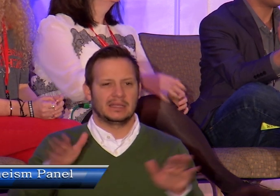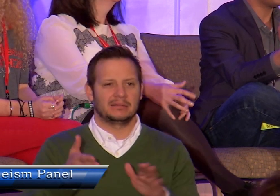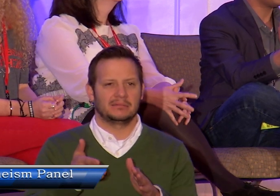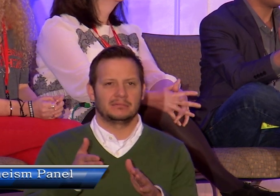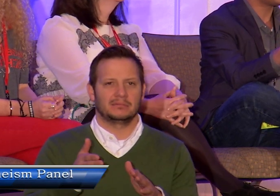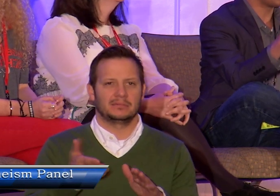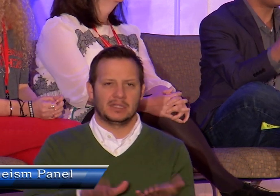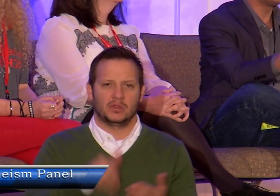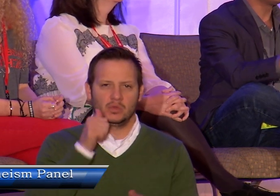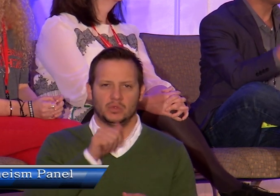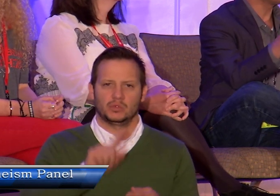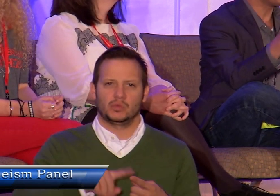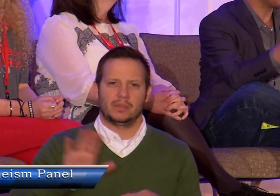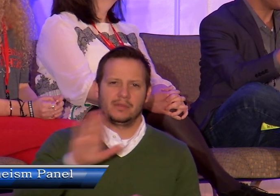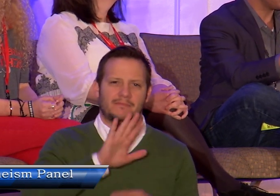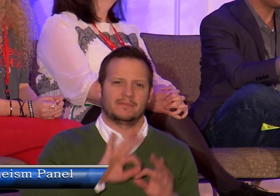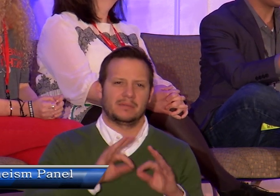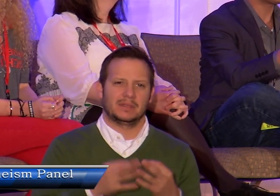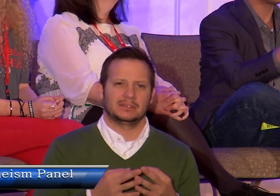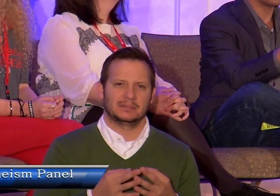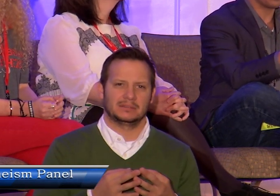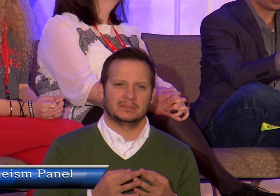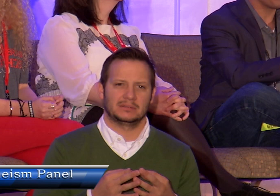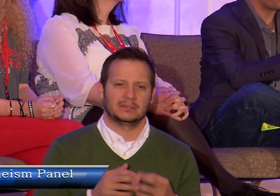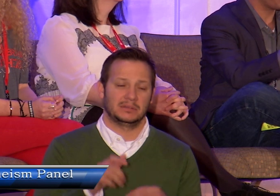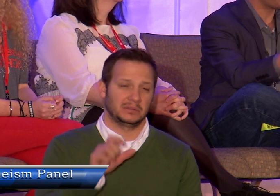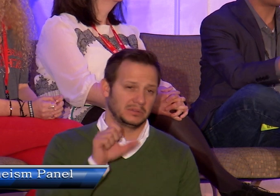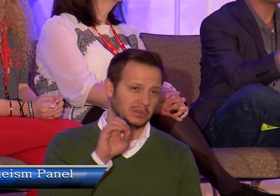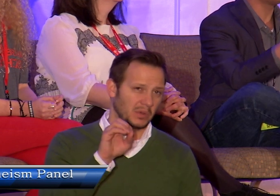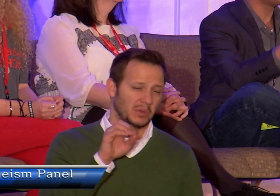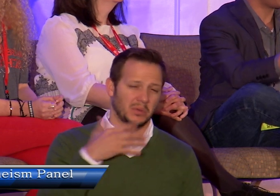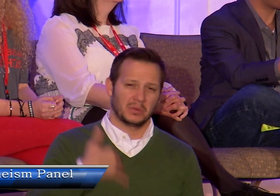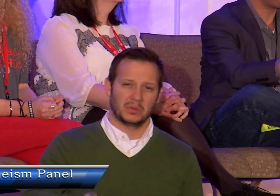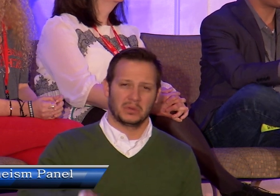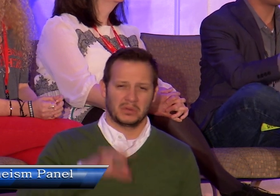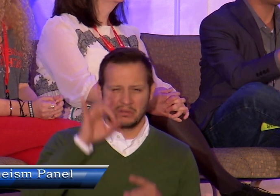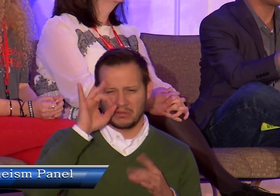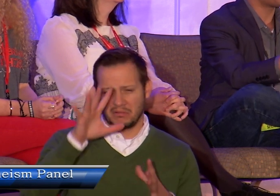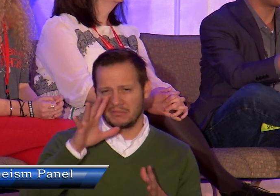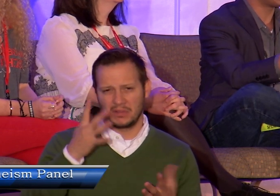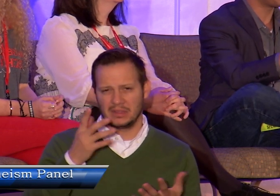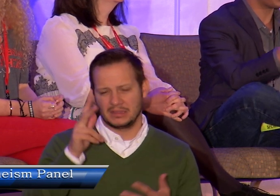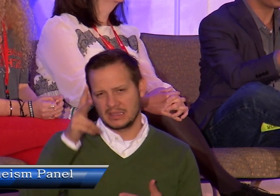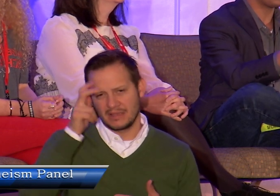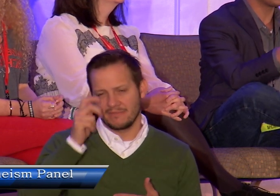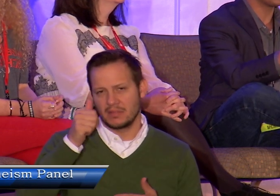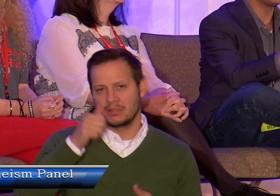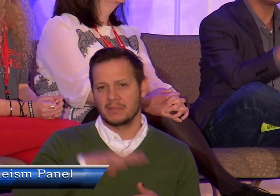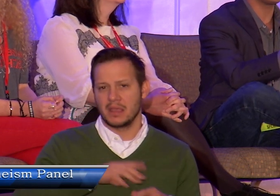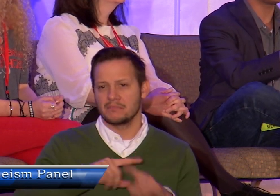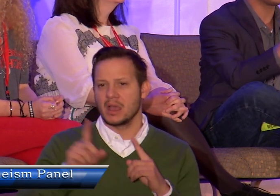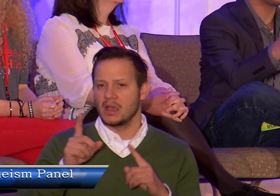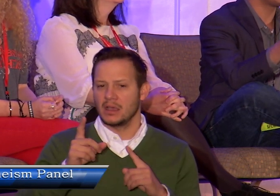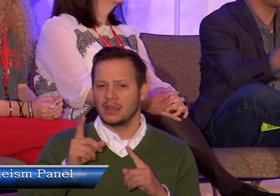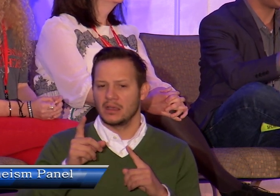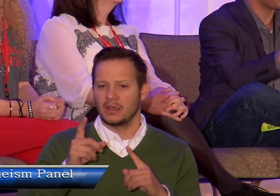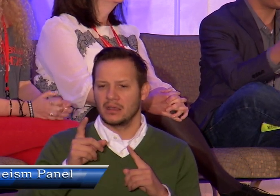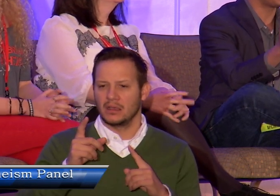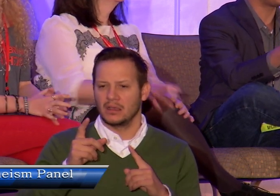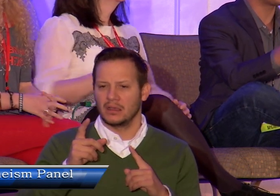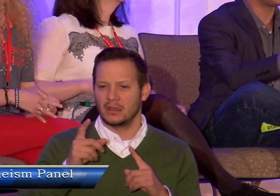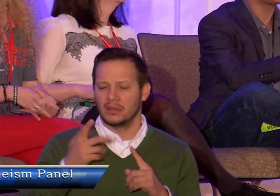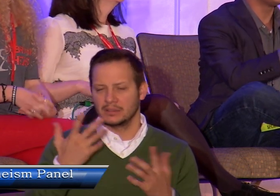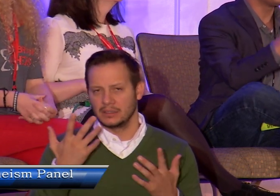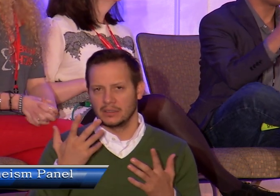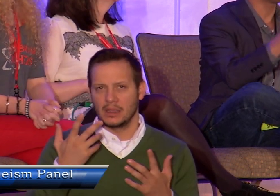was. So, yes, I'm all for non-for-profit supporting, but there also needs to be a